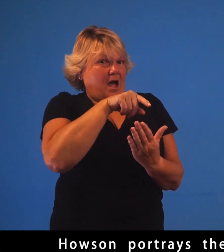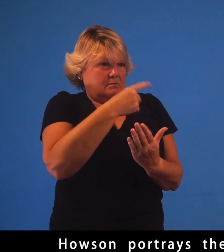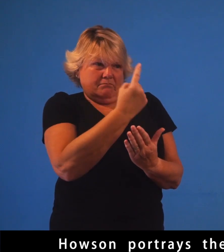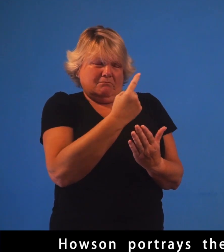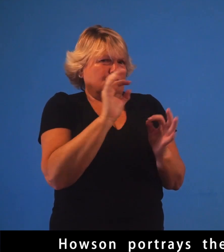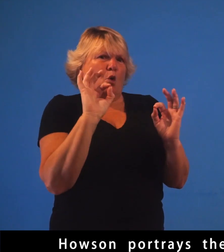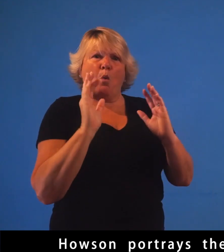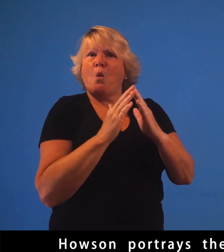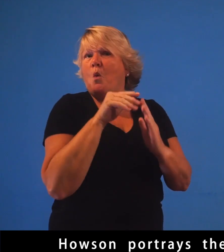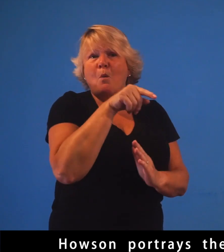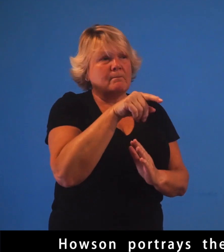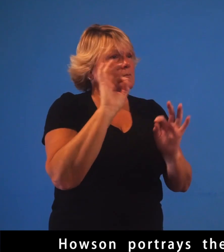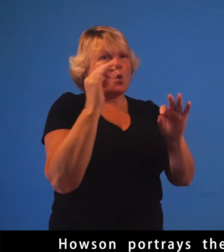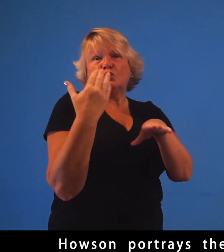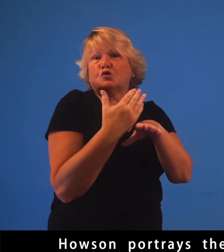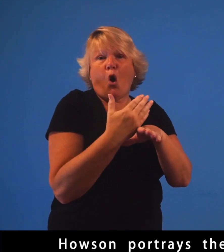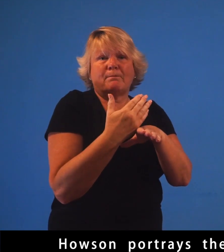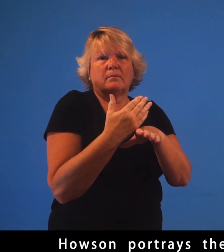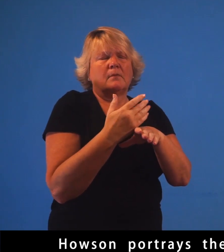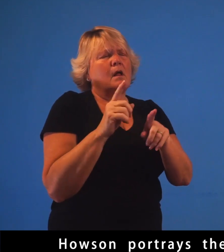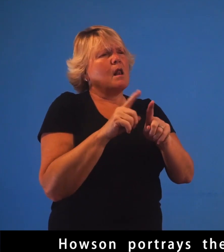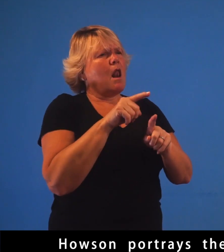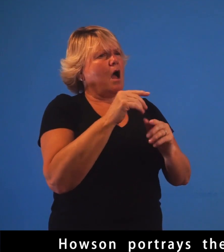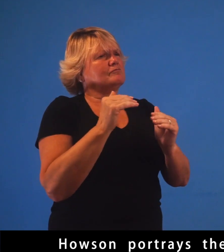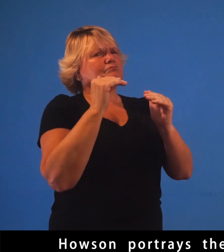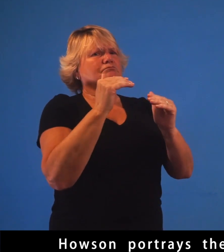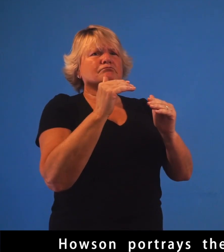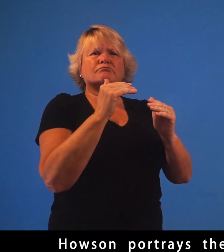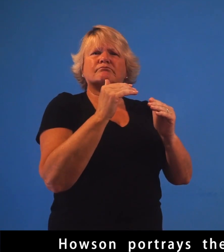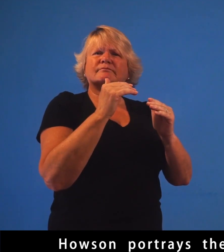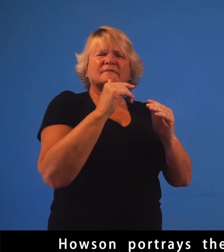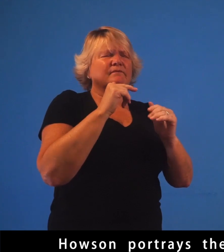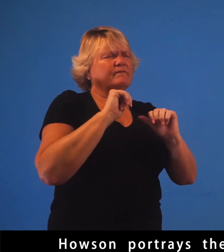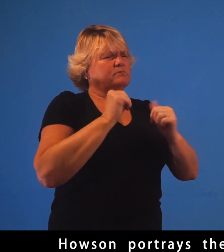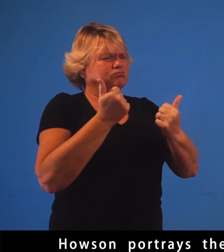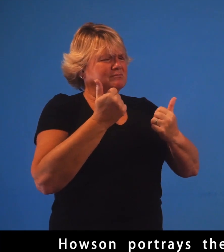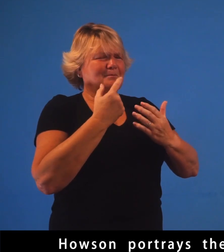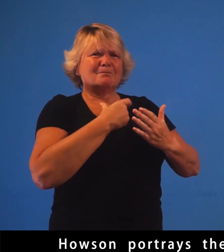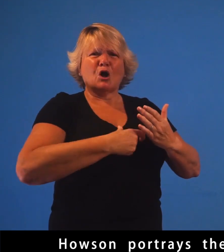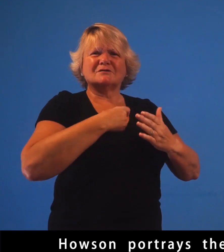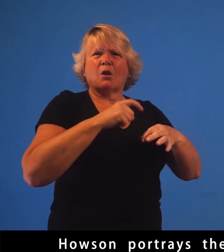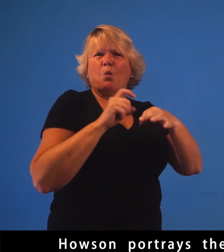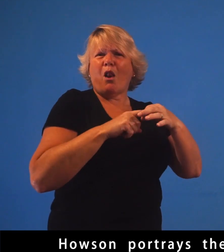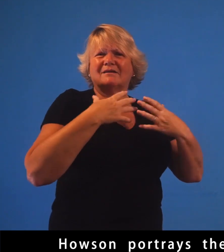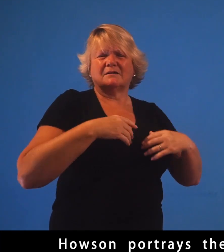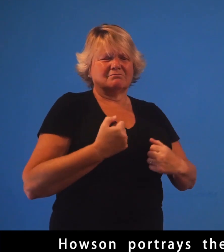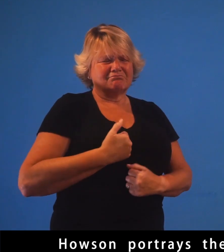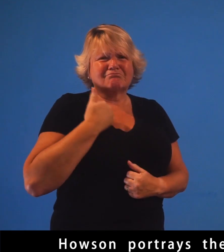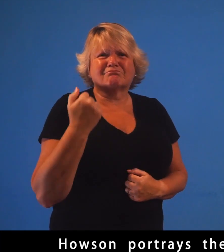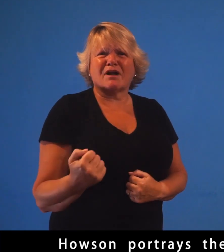Howson portrays the man who has no home and no job as both noble and courageous,